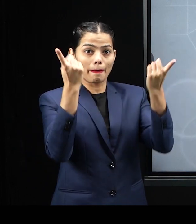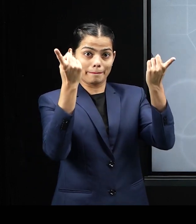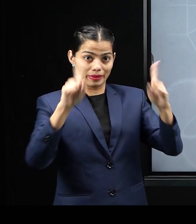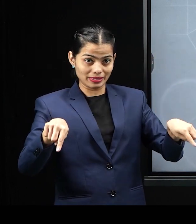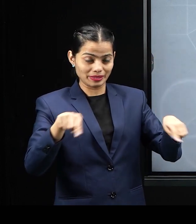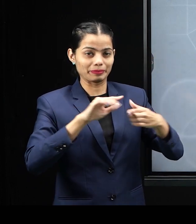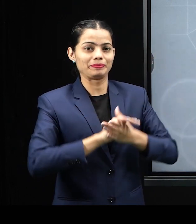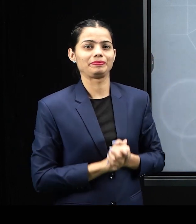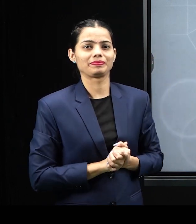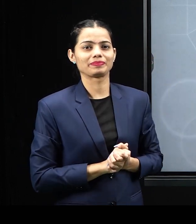divisor,